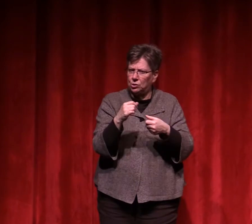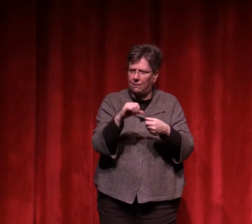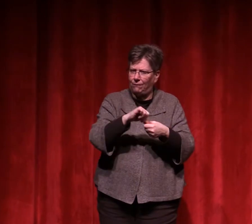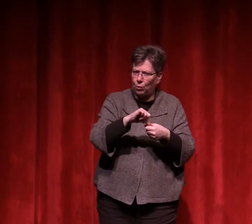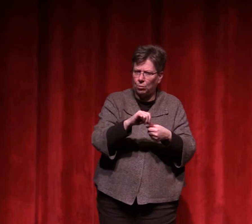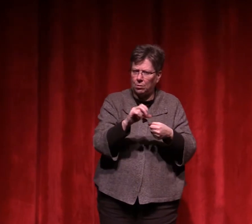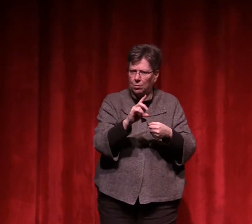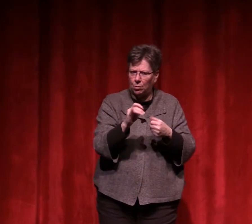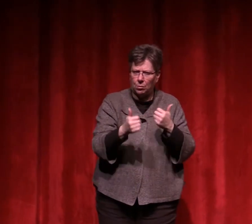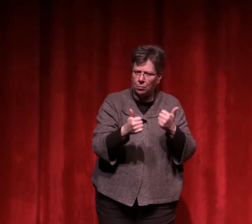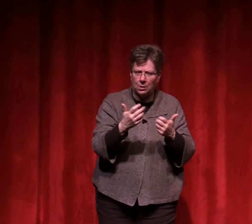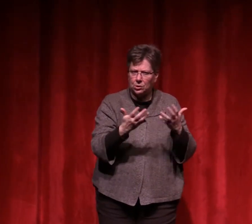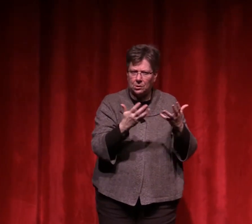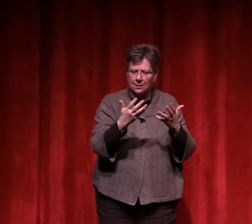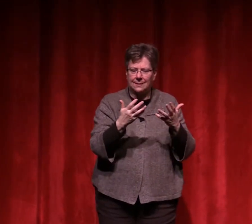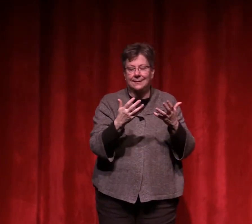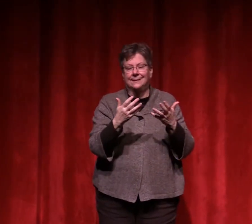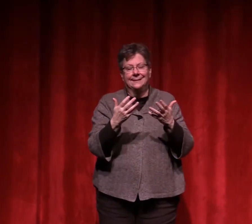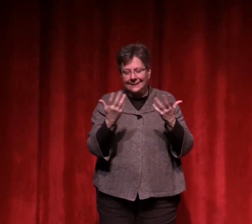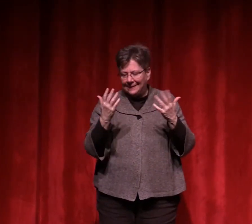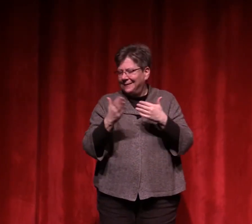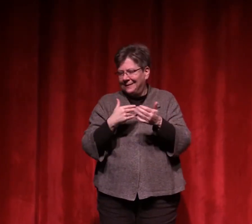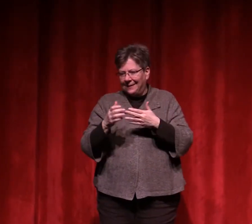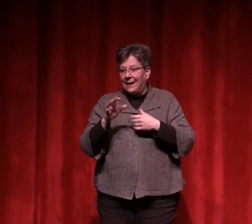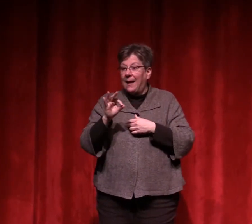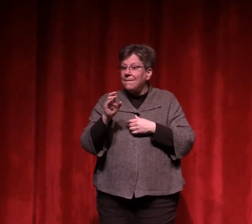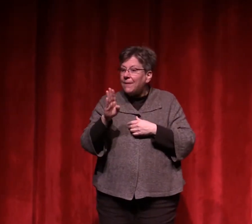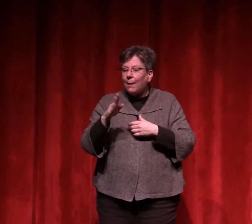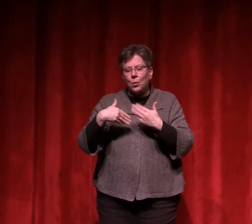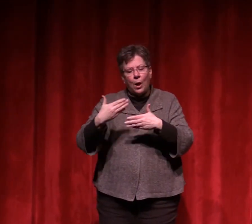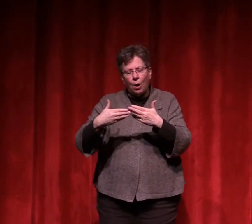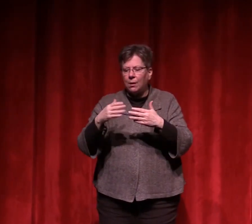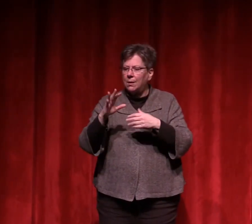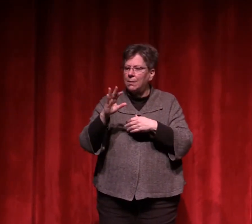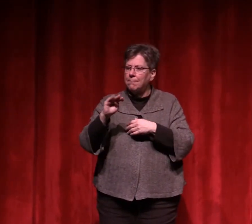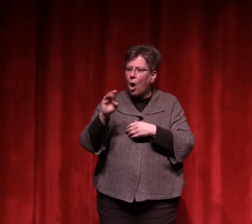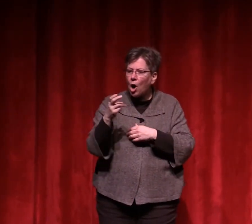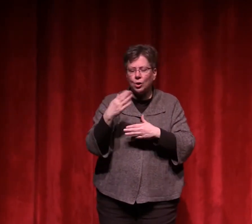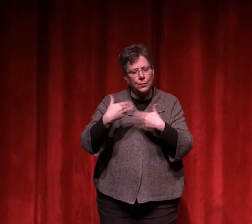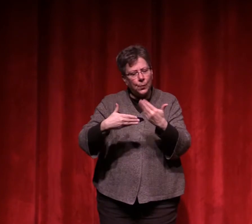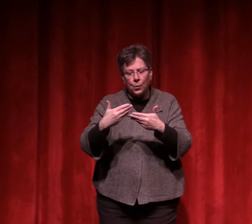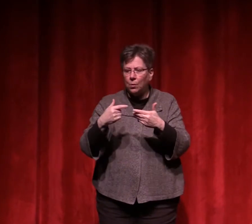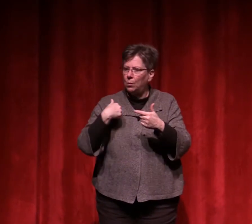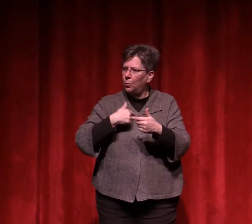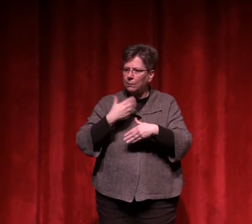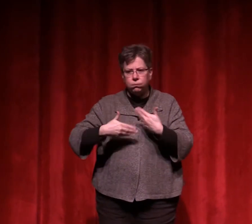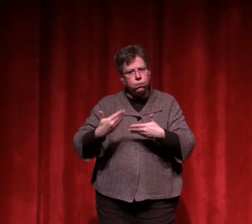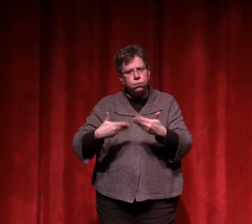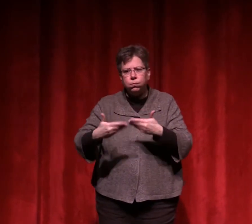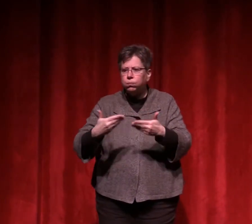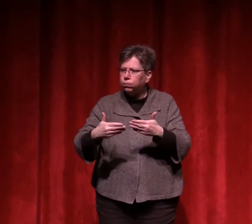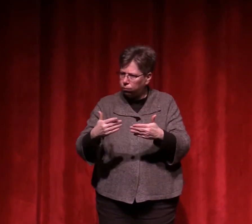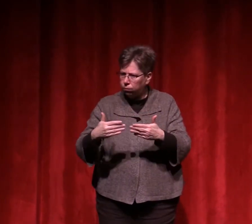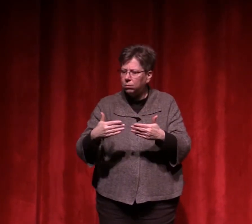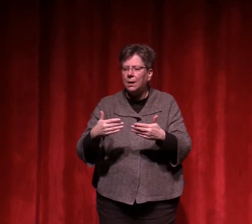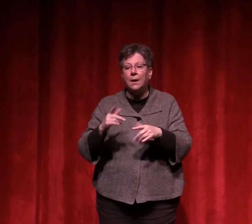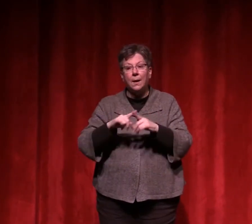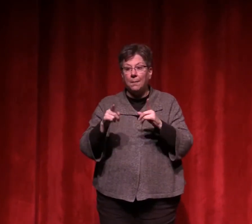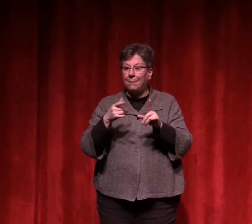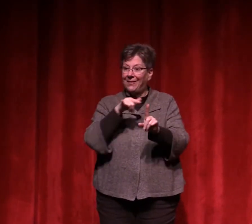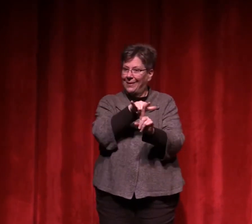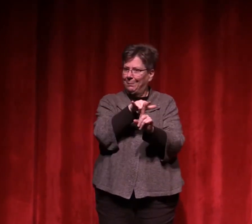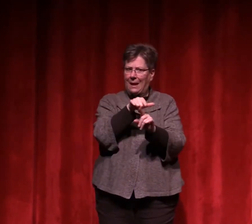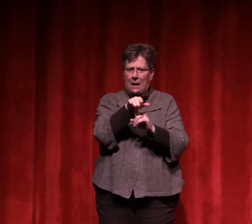Well, February and March came and went, and we had a lot of progress, but the